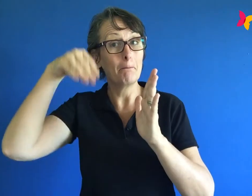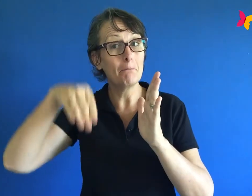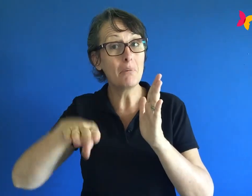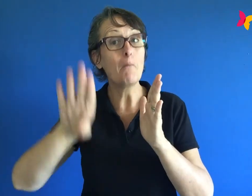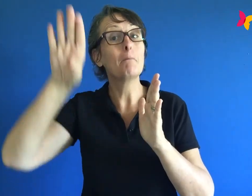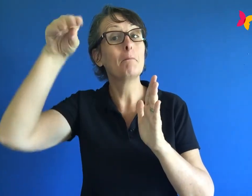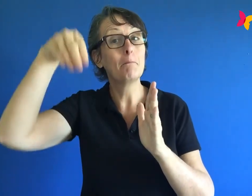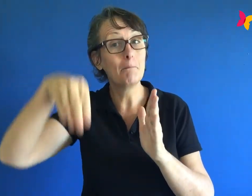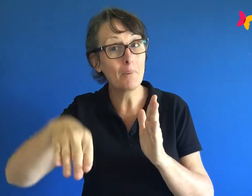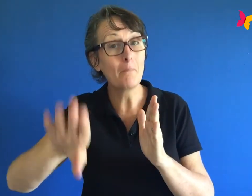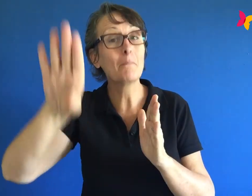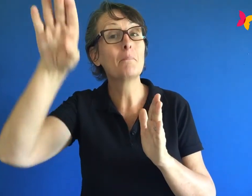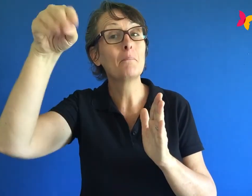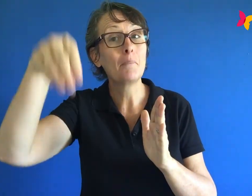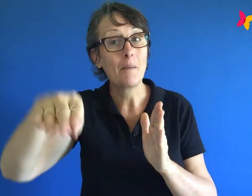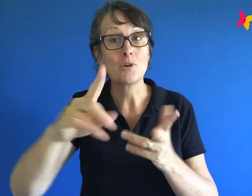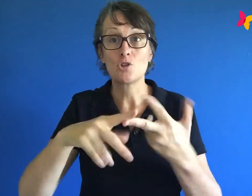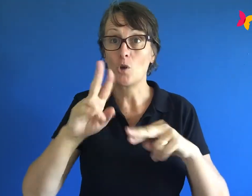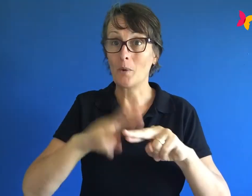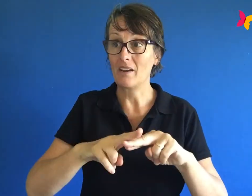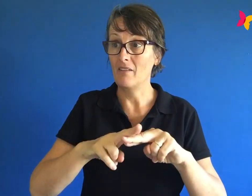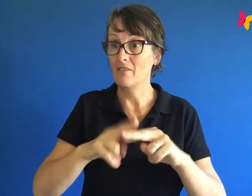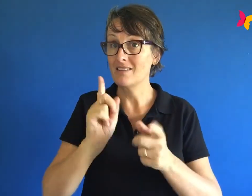it's in those moments where I kind